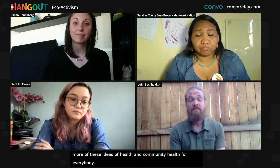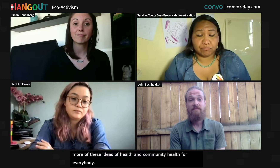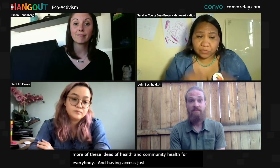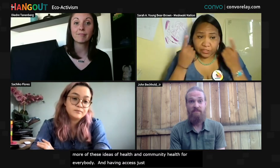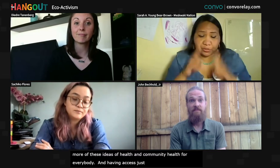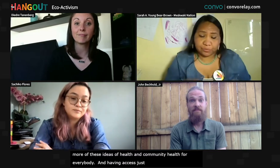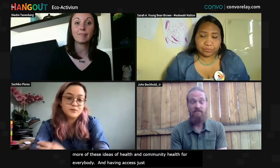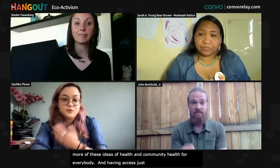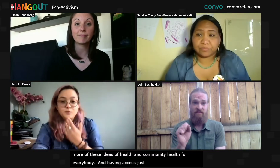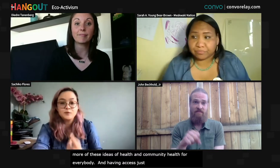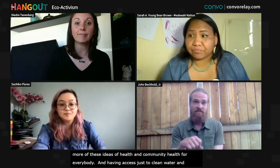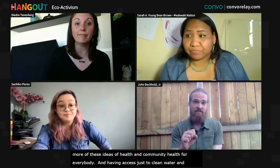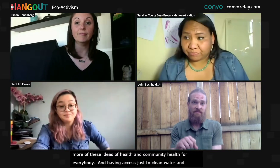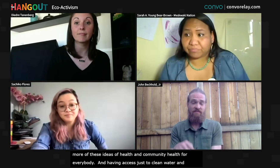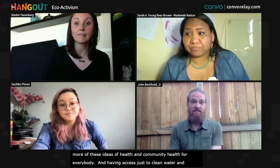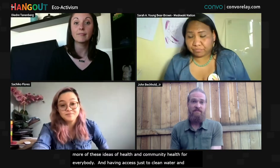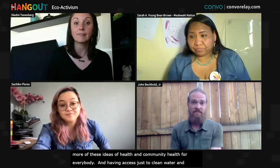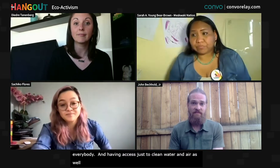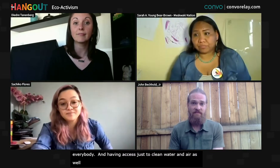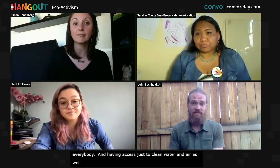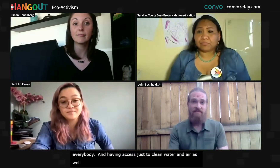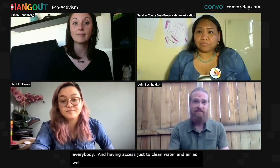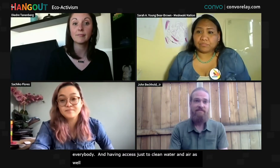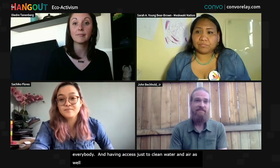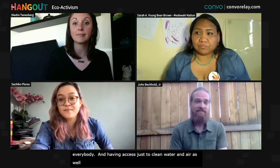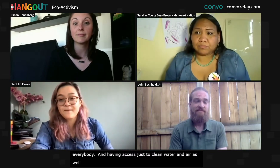well. Yeah. Mm-hmm.